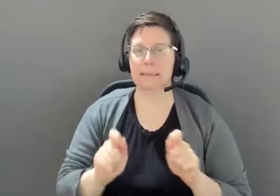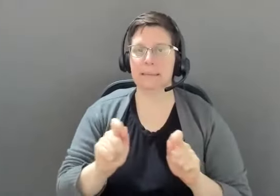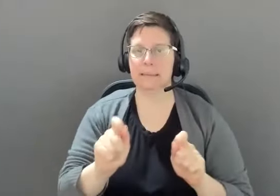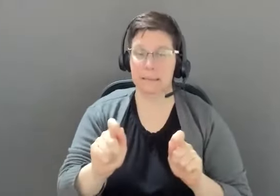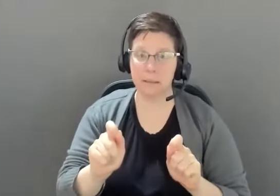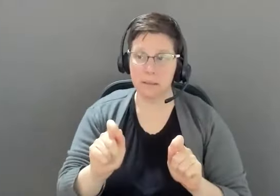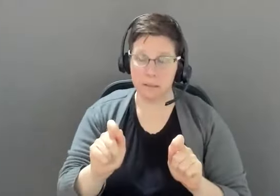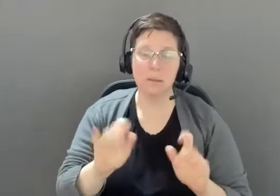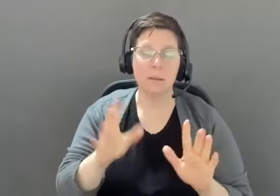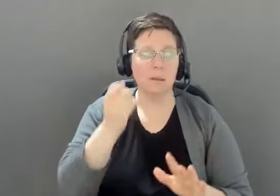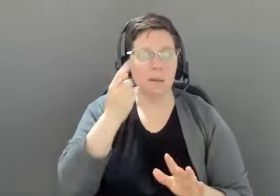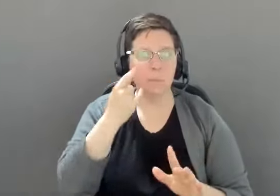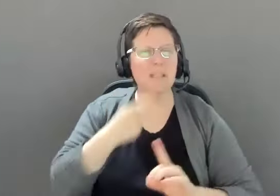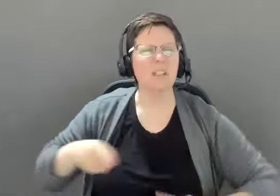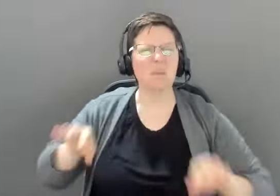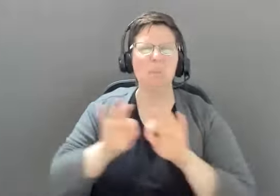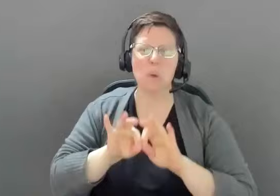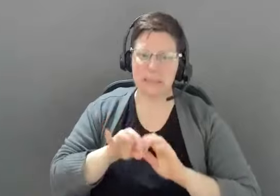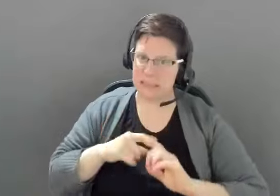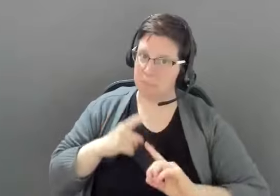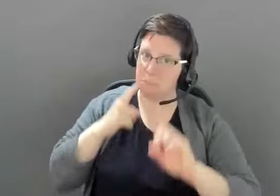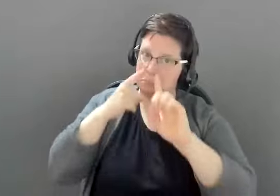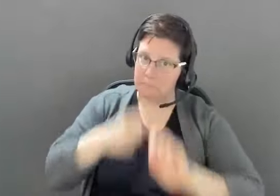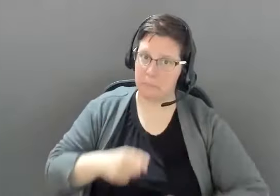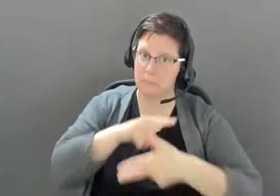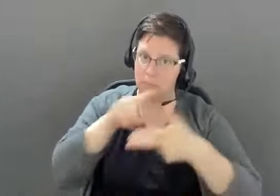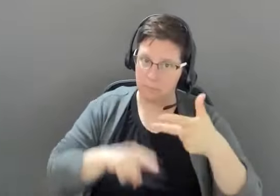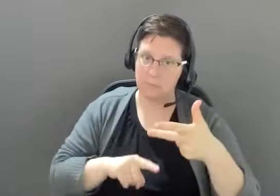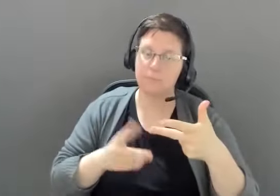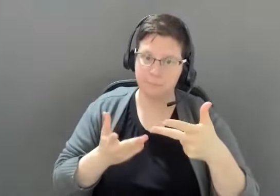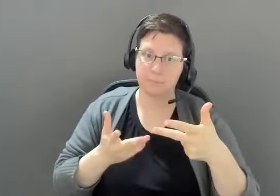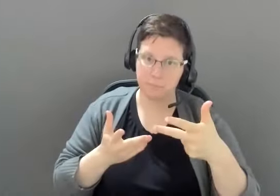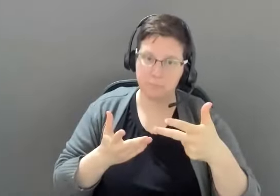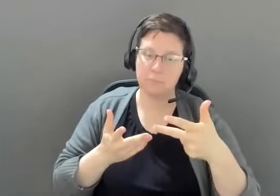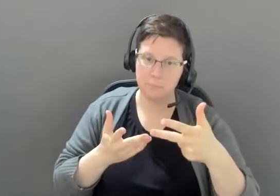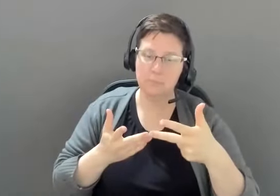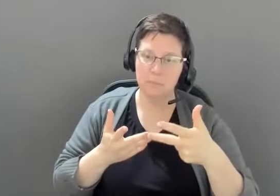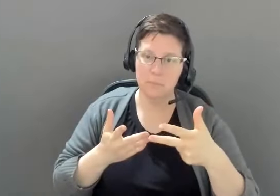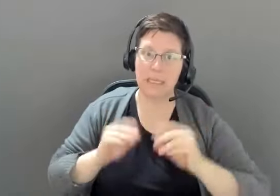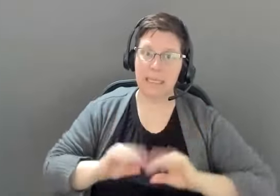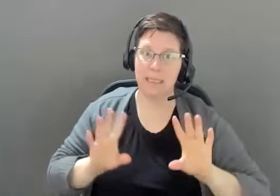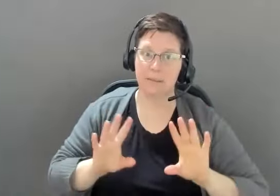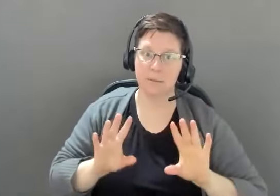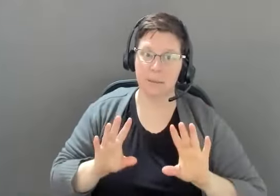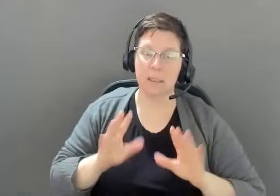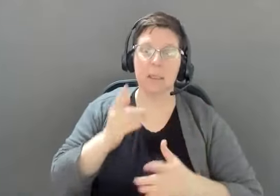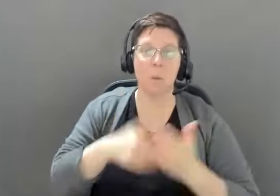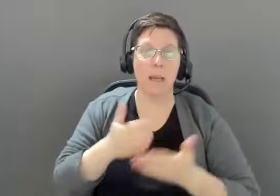possible, because parliamentarians are busy people. They have multiple competing priorities. And what helped us was making our message easy to